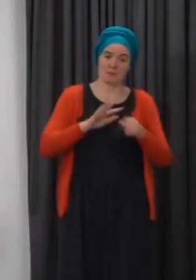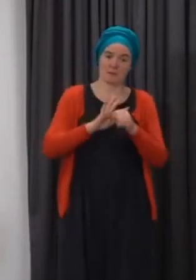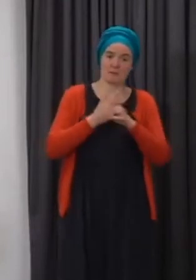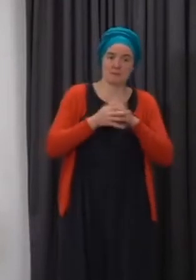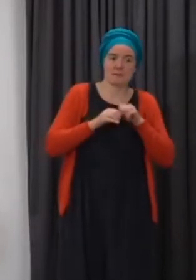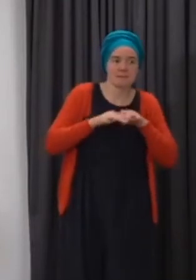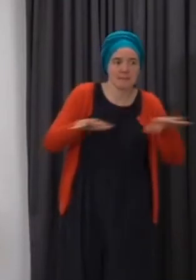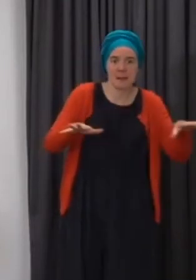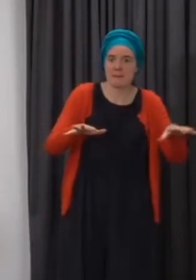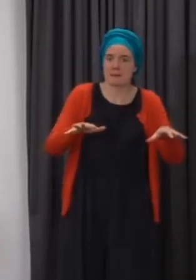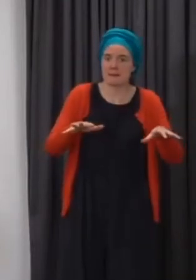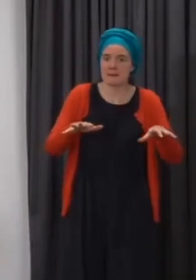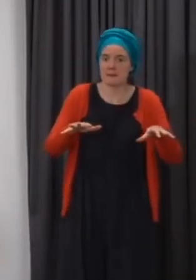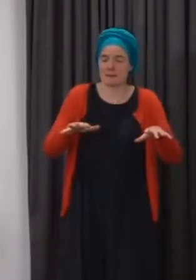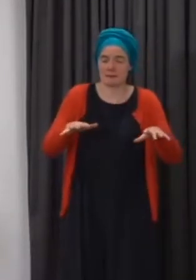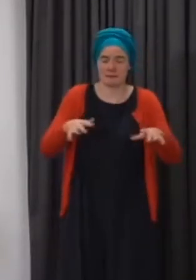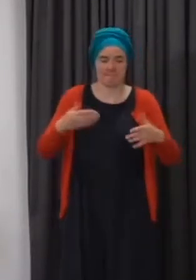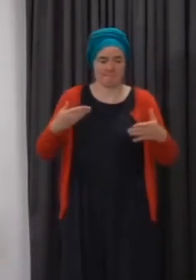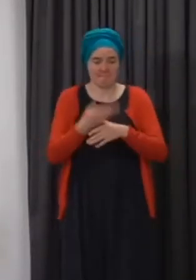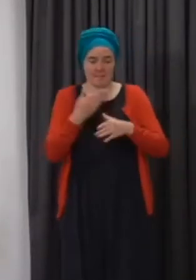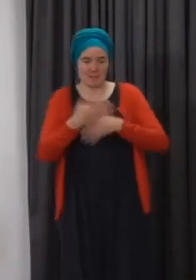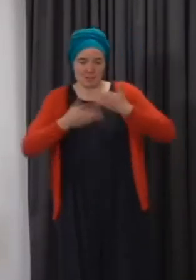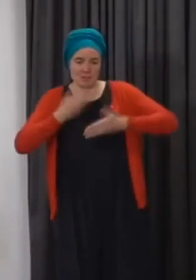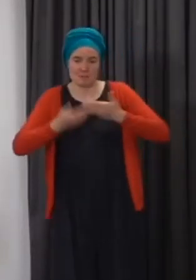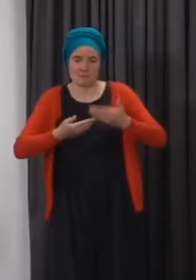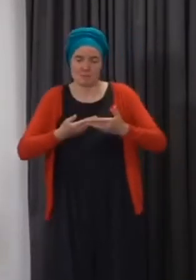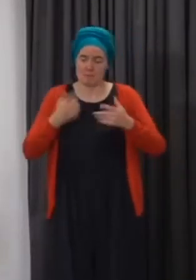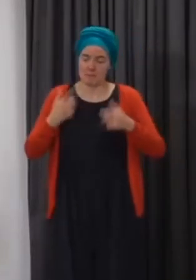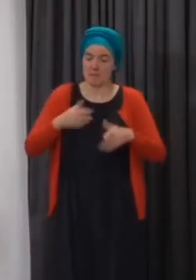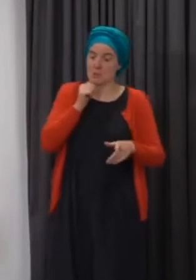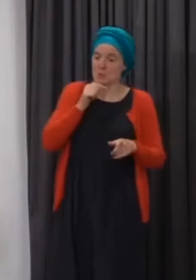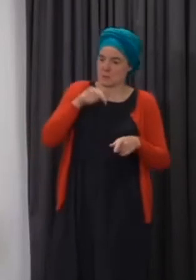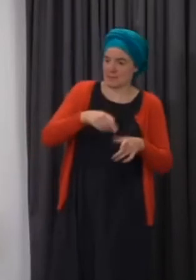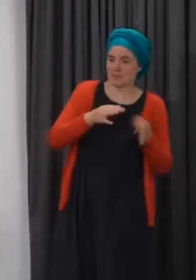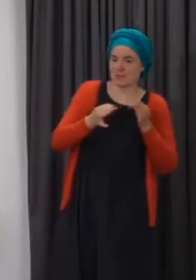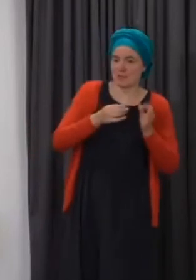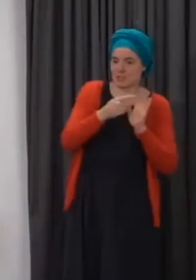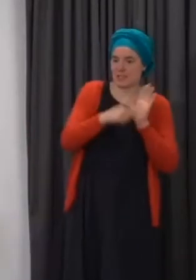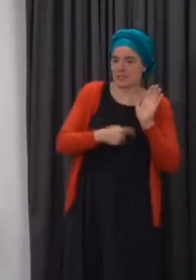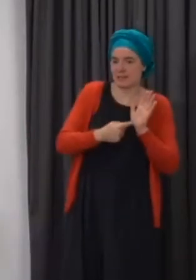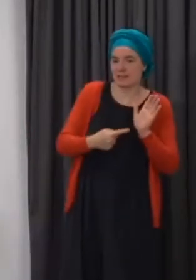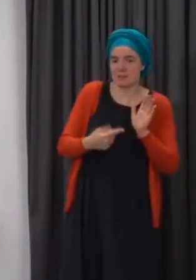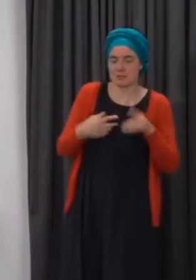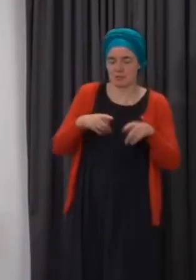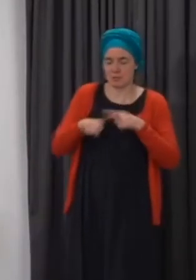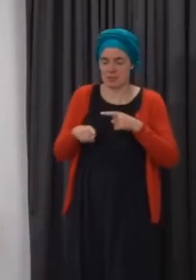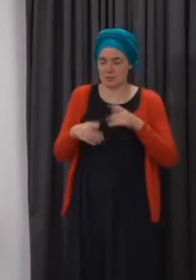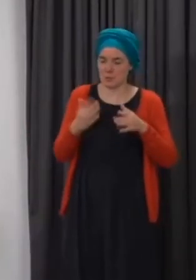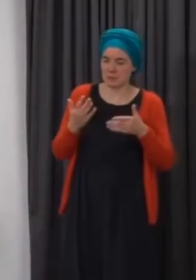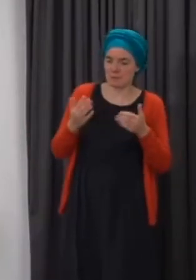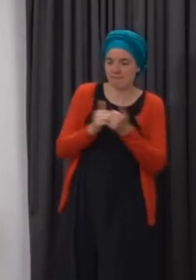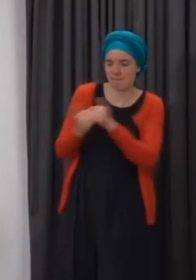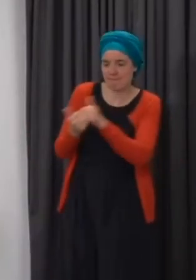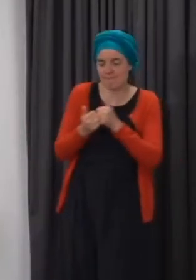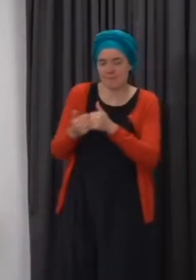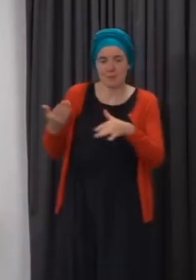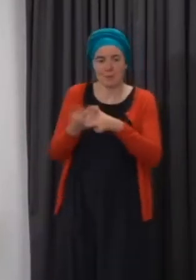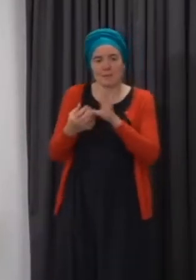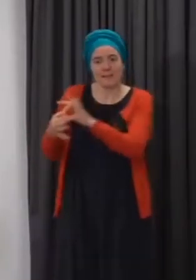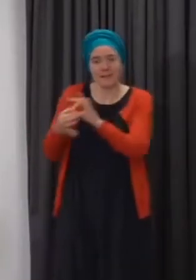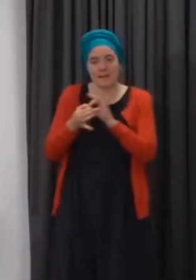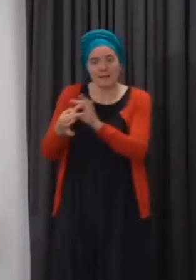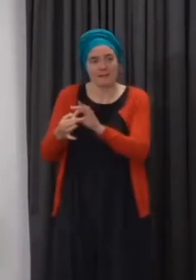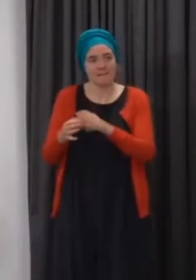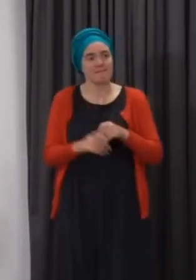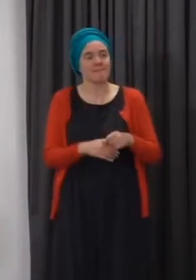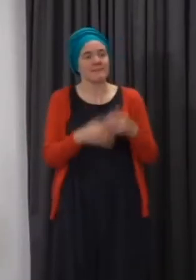able to bring that strategy to life, and I think equally, Adrian, a lot of lessons that we can learn from this as well. Thank you very much. I'm